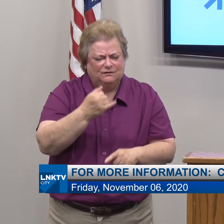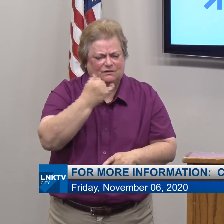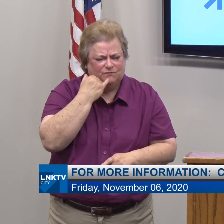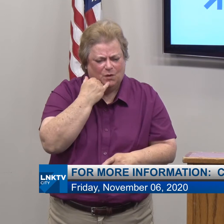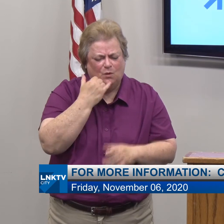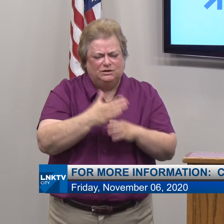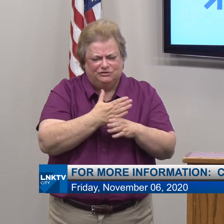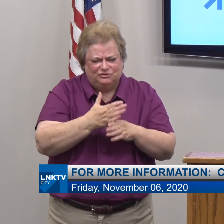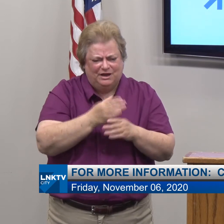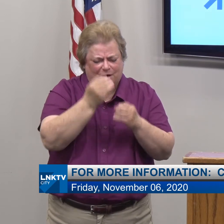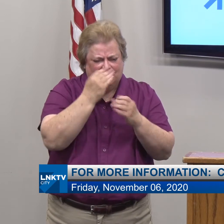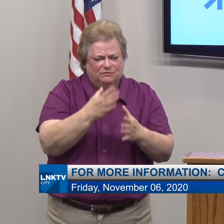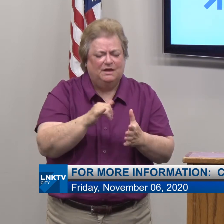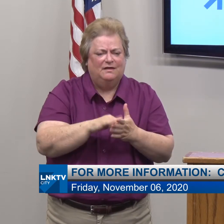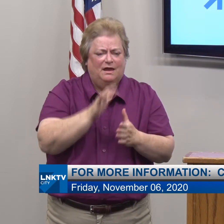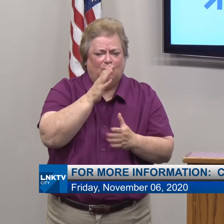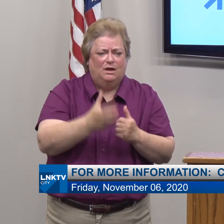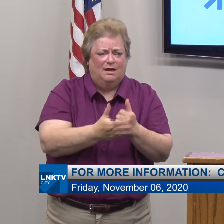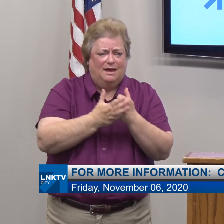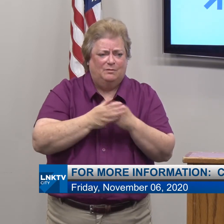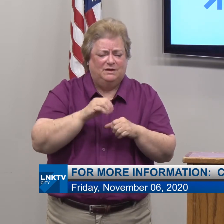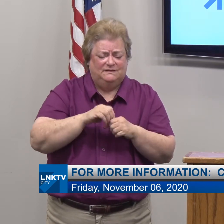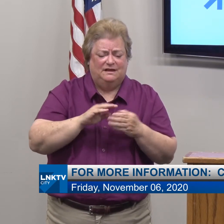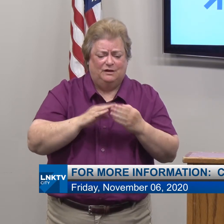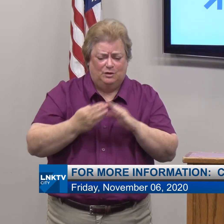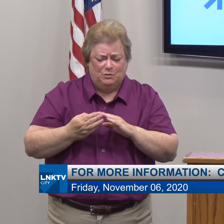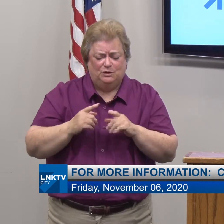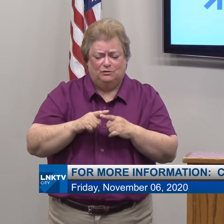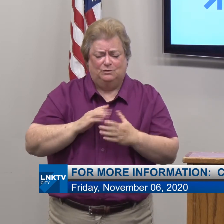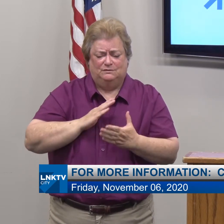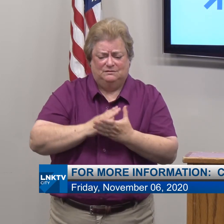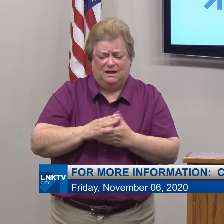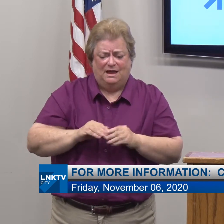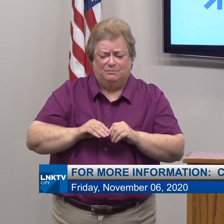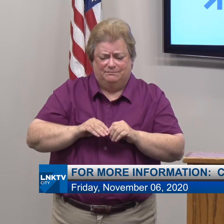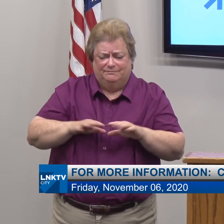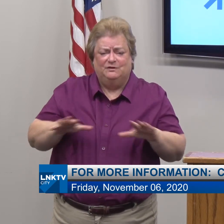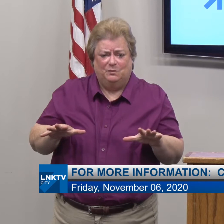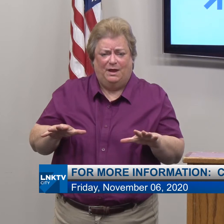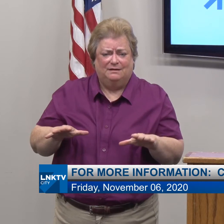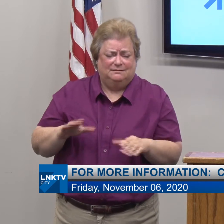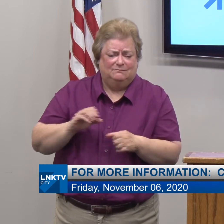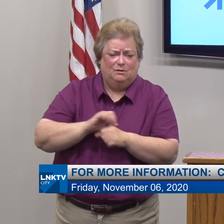really help us in the community to stop and mitigate the spread.